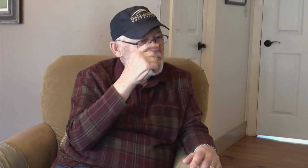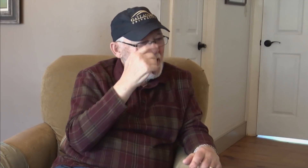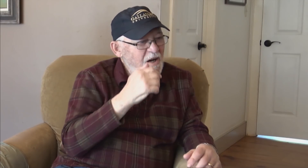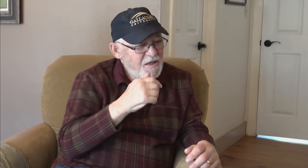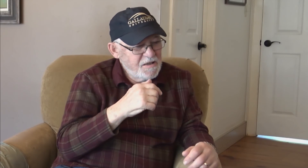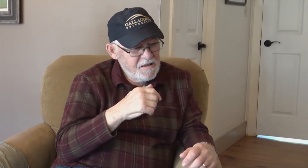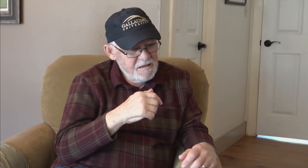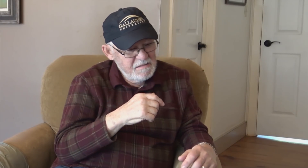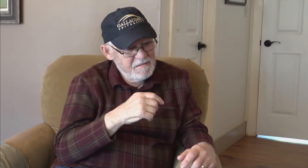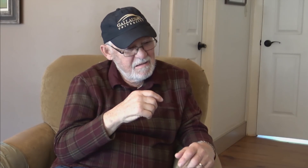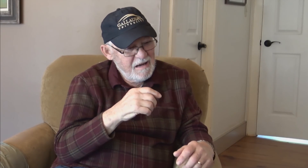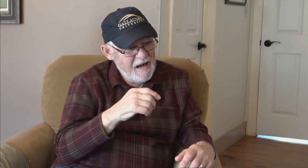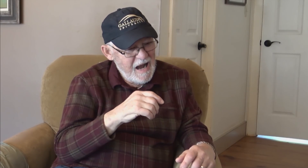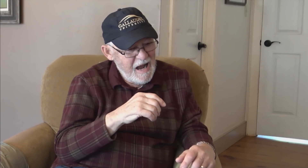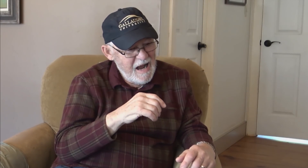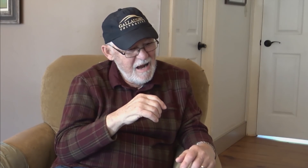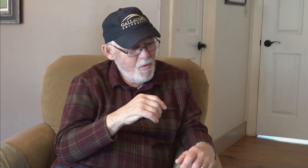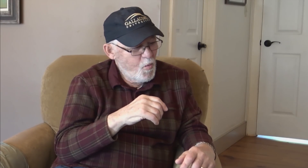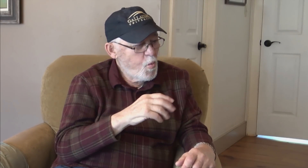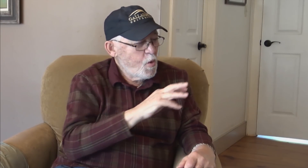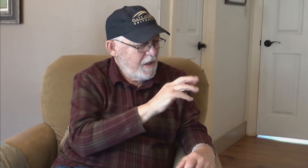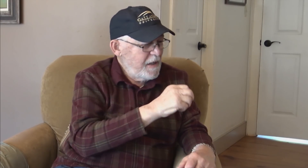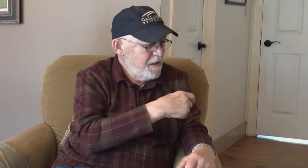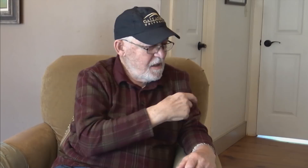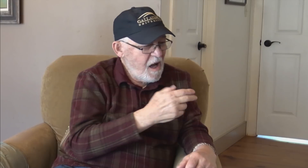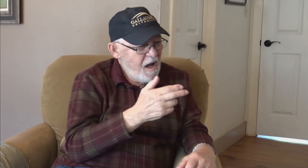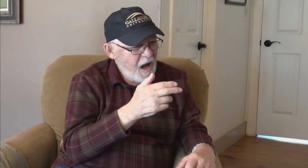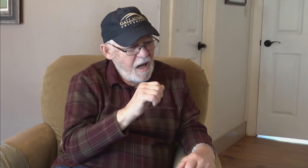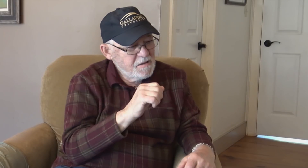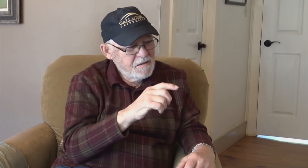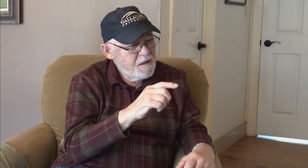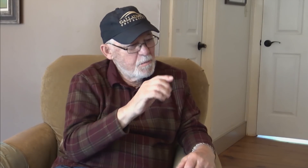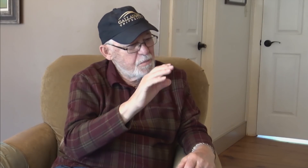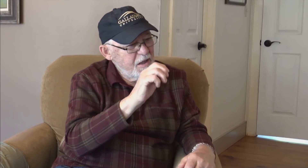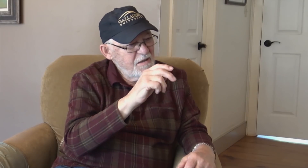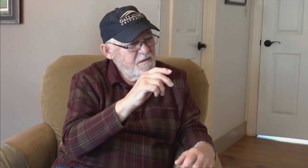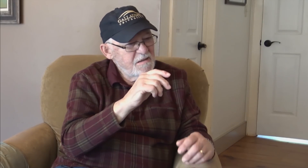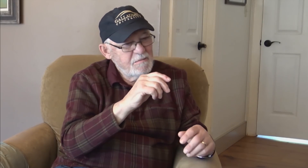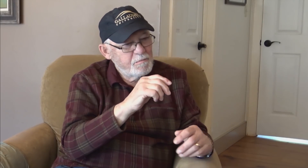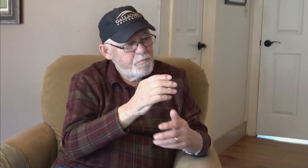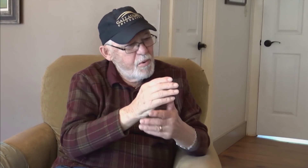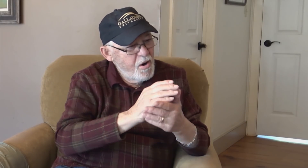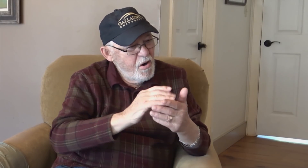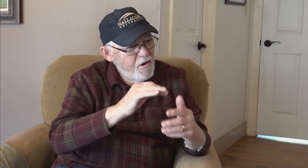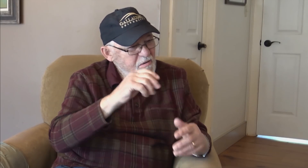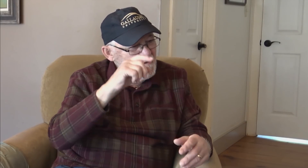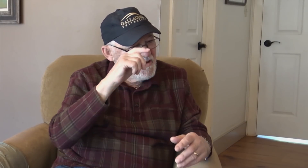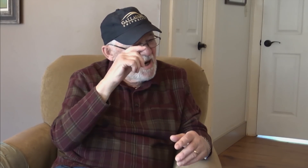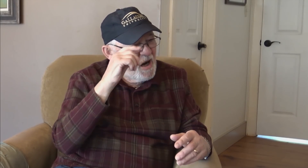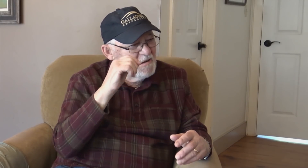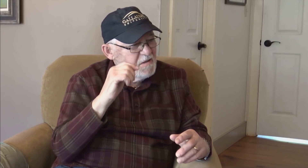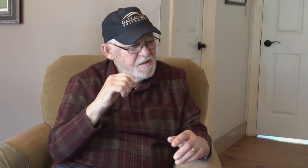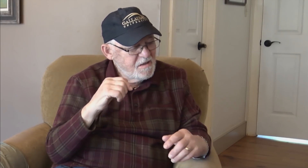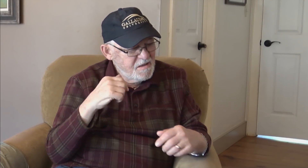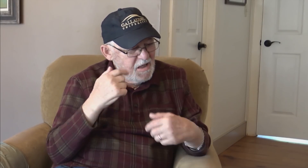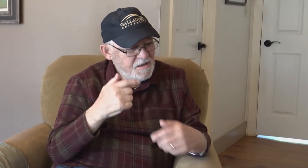And that was certainly an experience at Gallaudet. And we had been